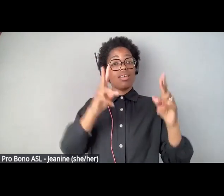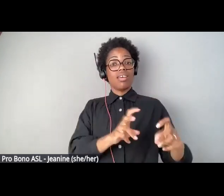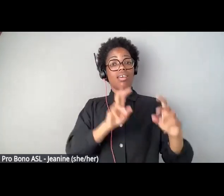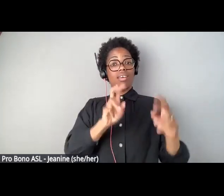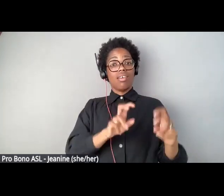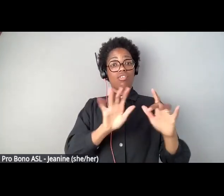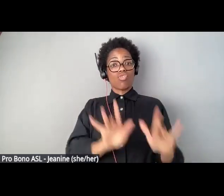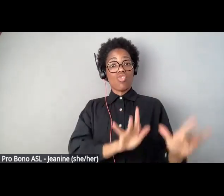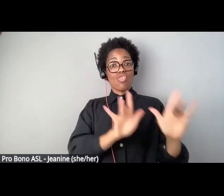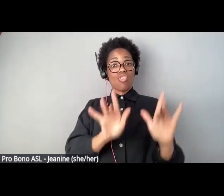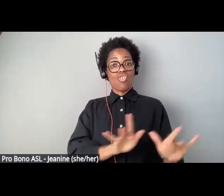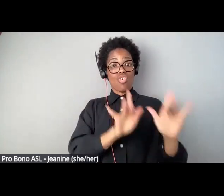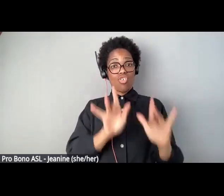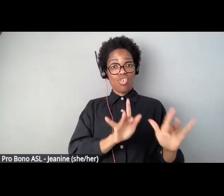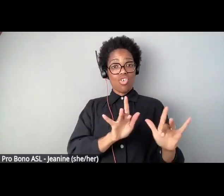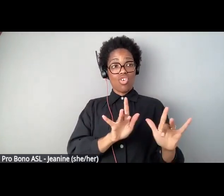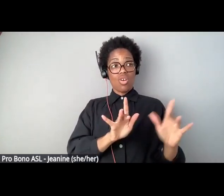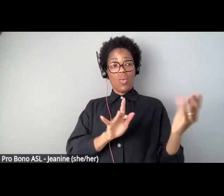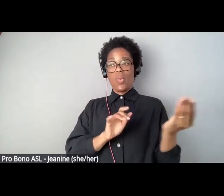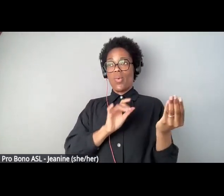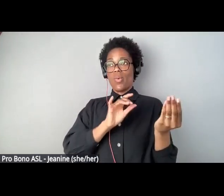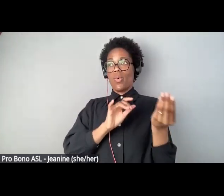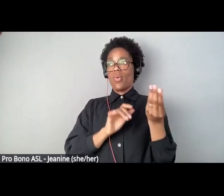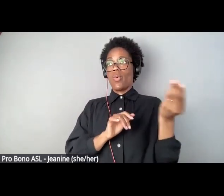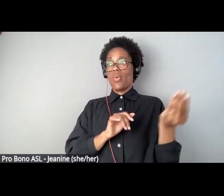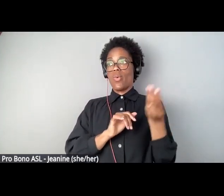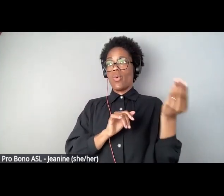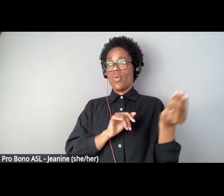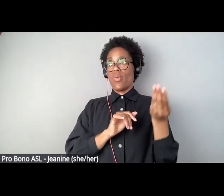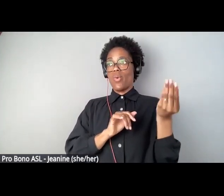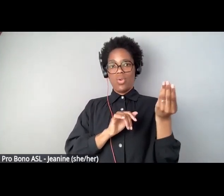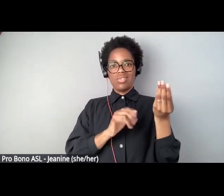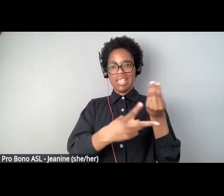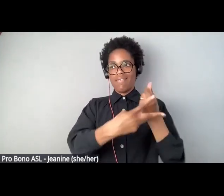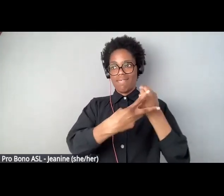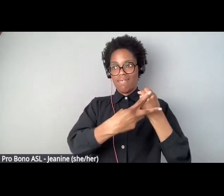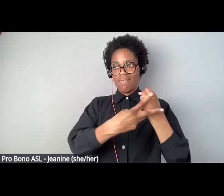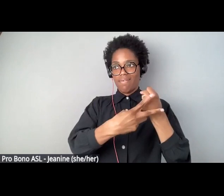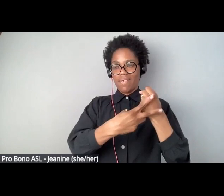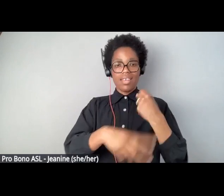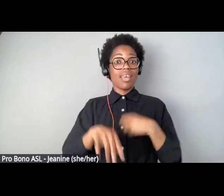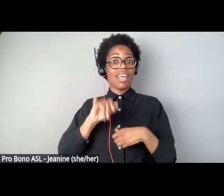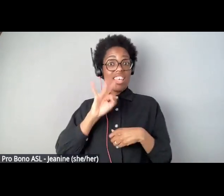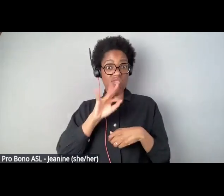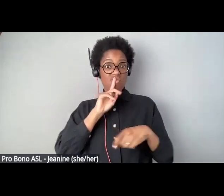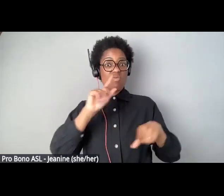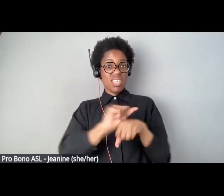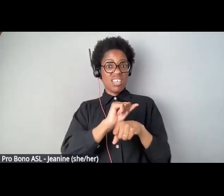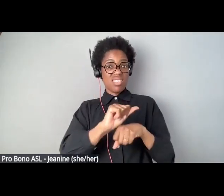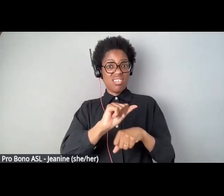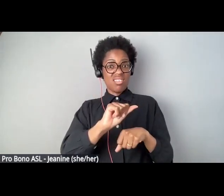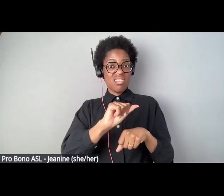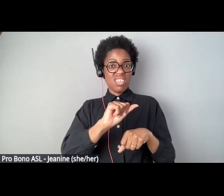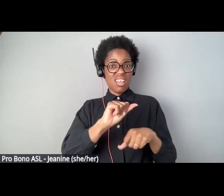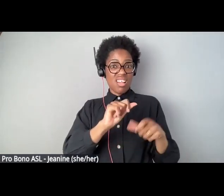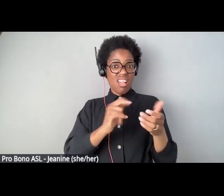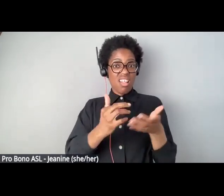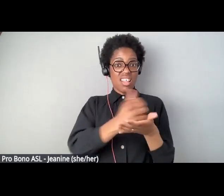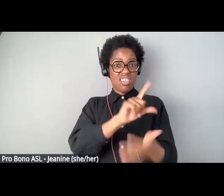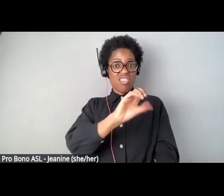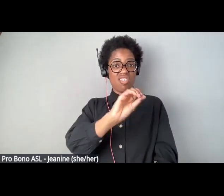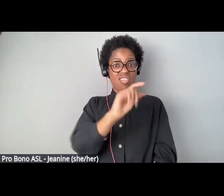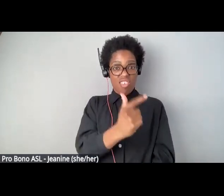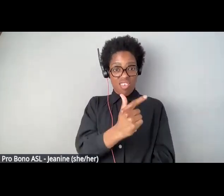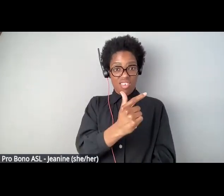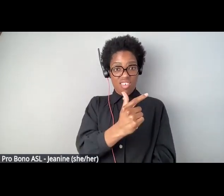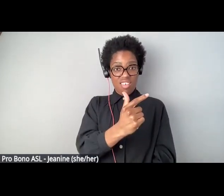connect. If it's keeping that information, then no matter how well protected you are while you're connected, there's still a chance that the company could be hacked or could